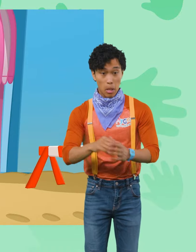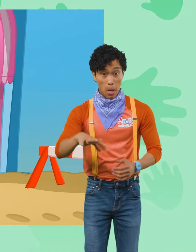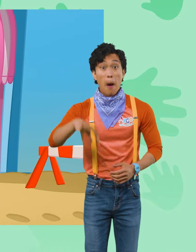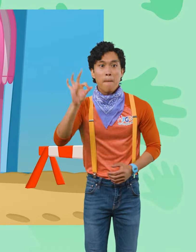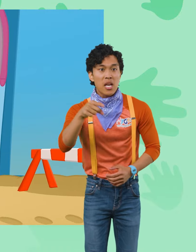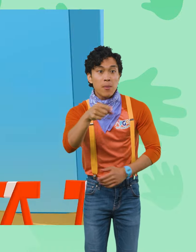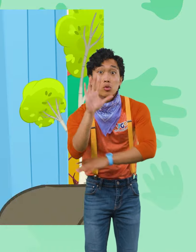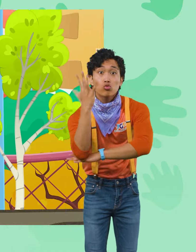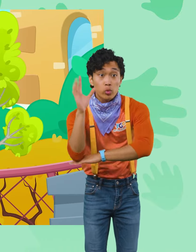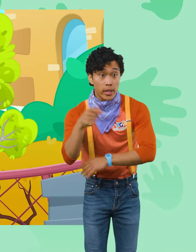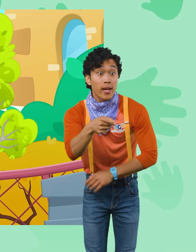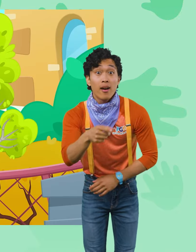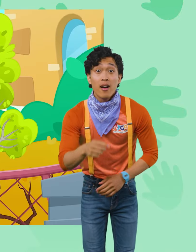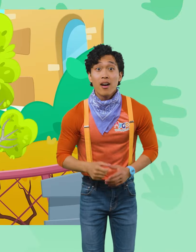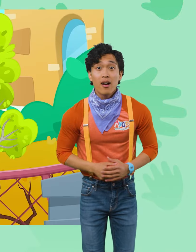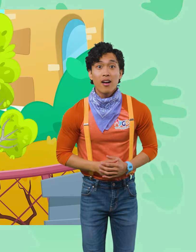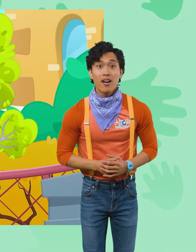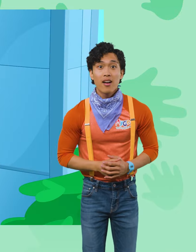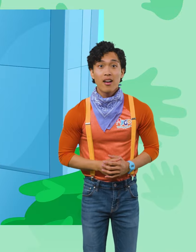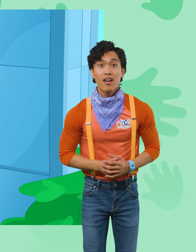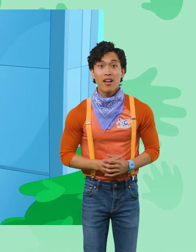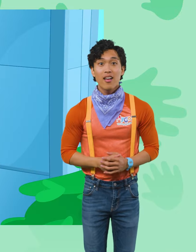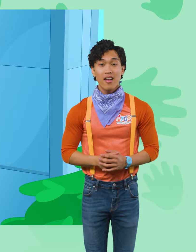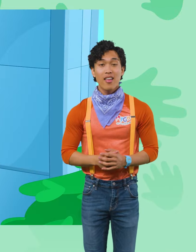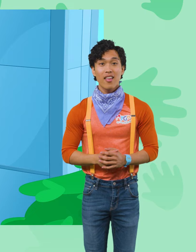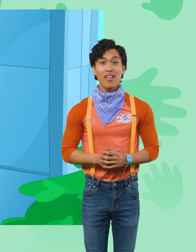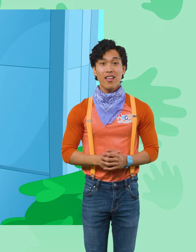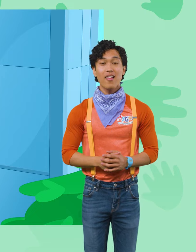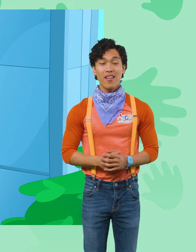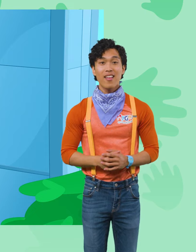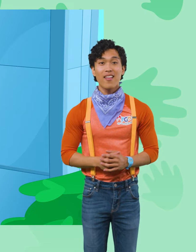Pick up that tree, Morphle!